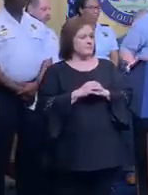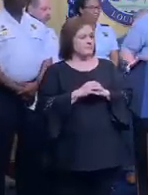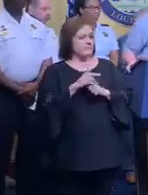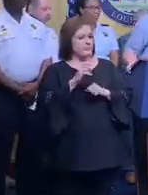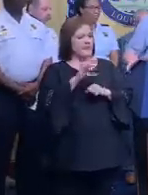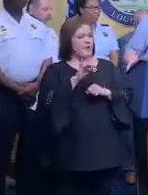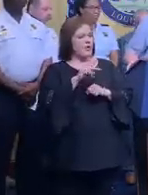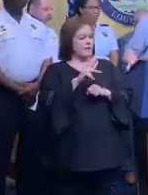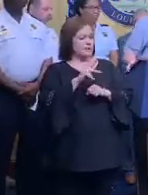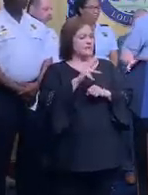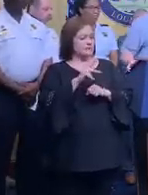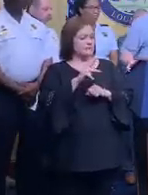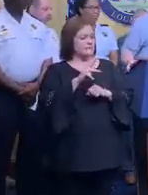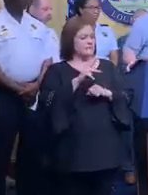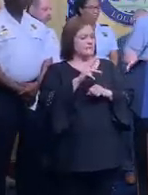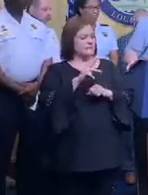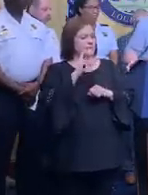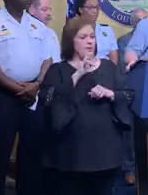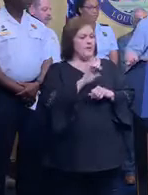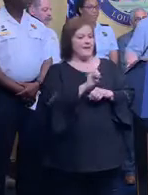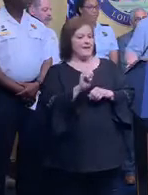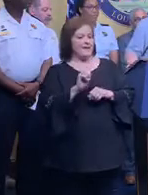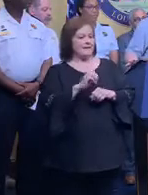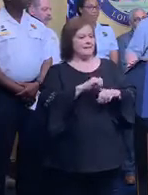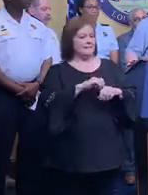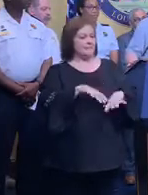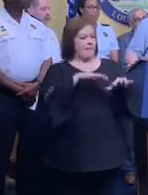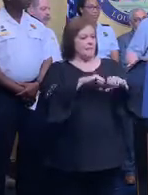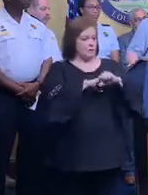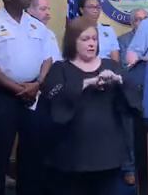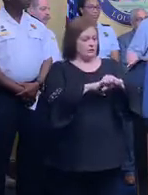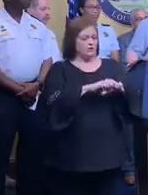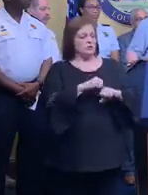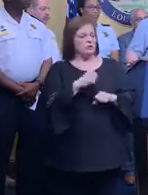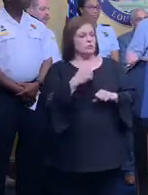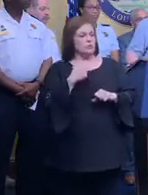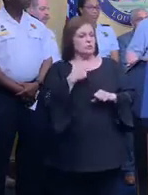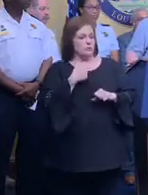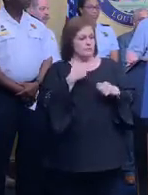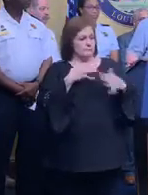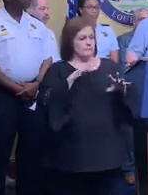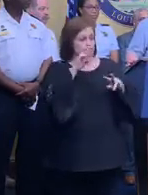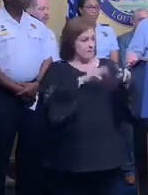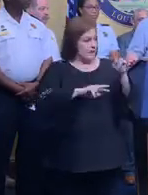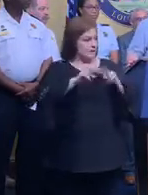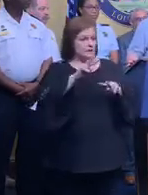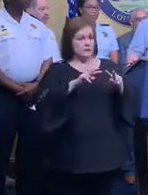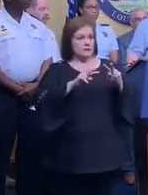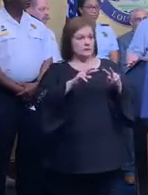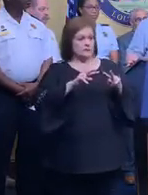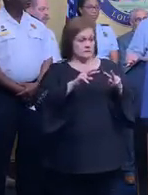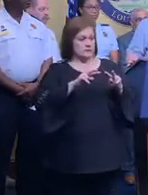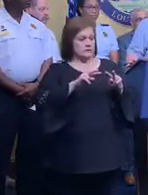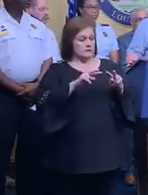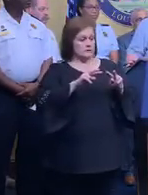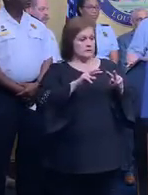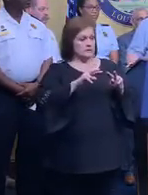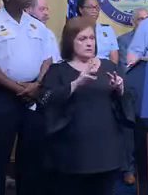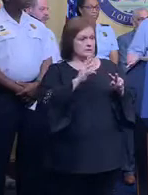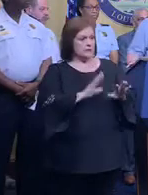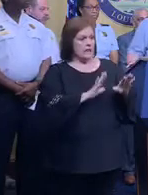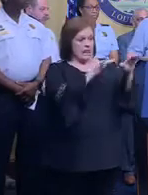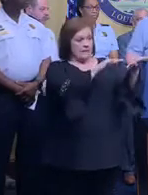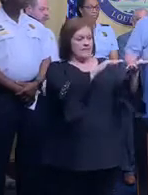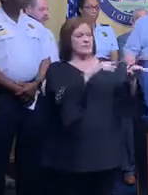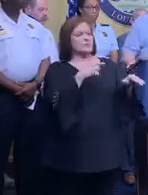Derek Bays with the Flood Protection Authority East. Wanted to let everybody know that we have been monitoring the levees not only for this event, but for the last